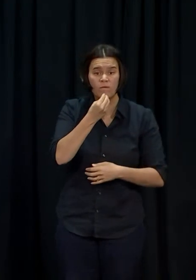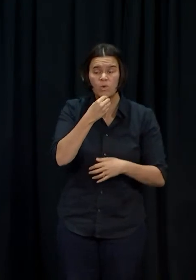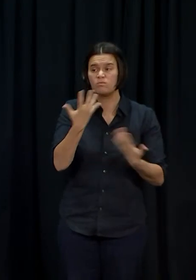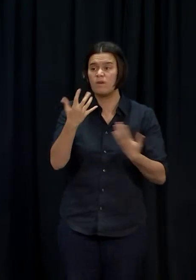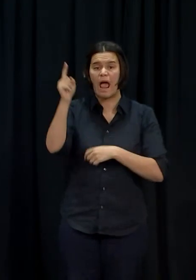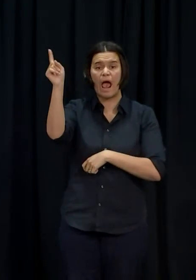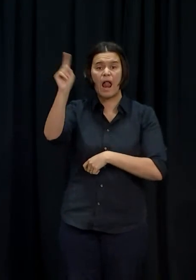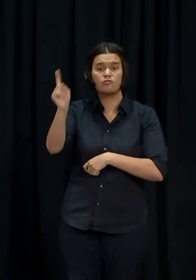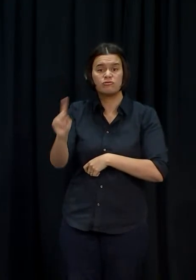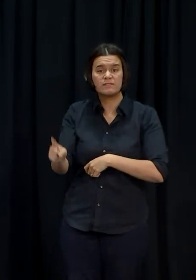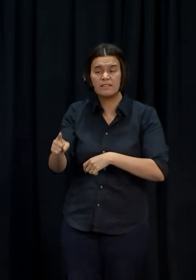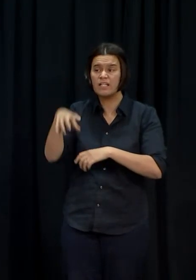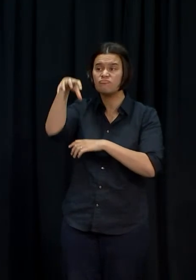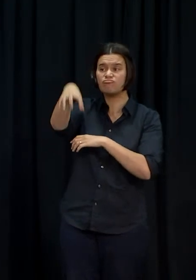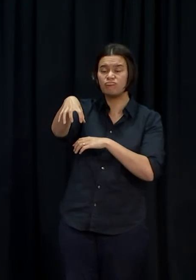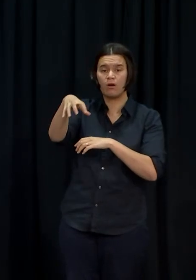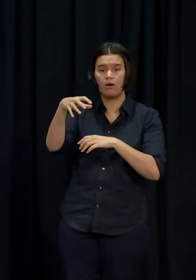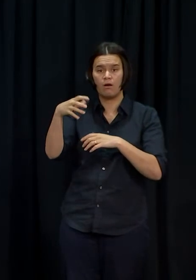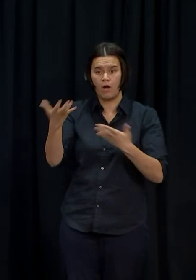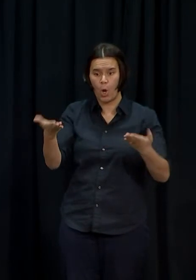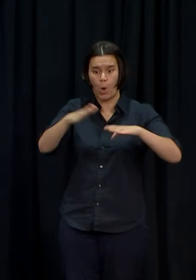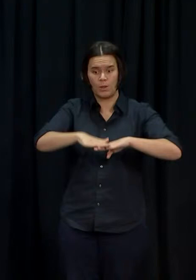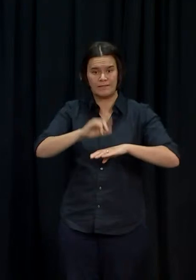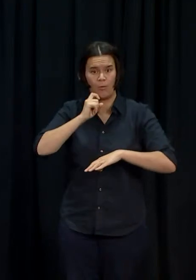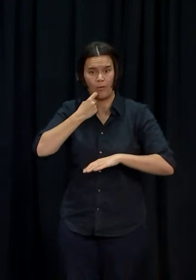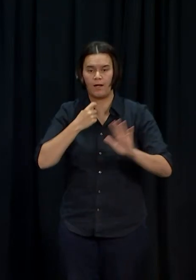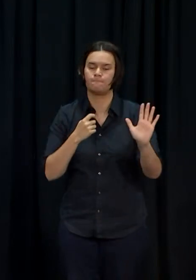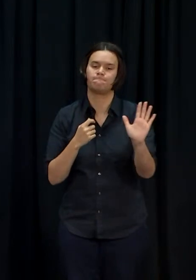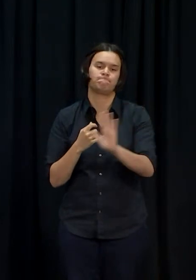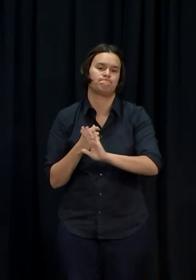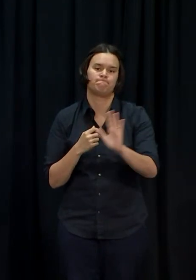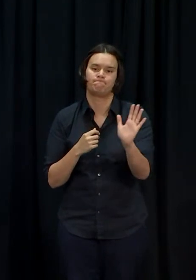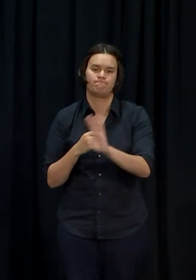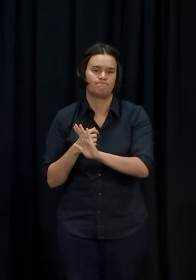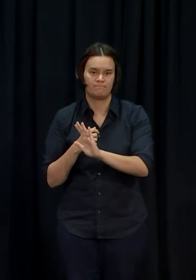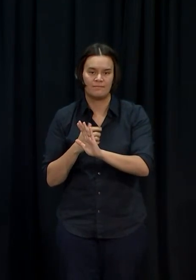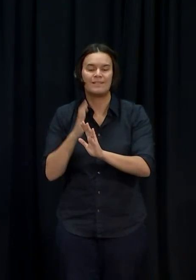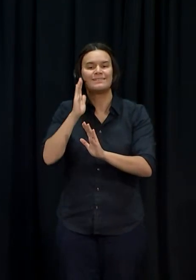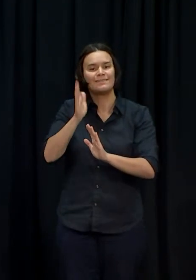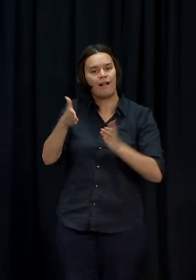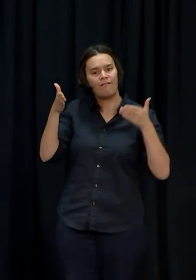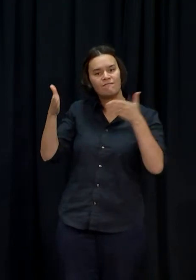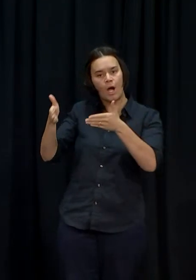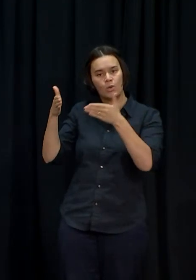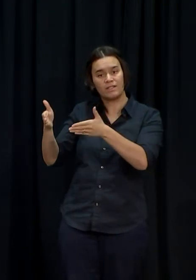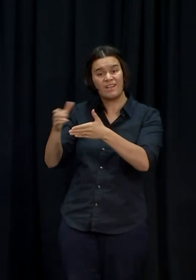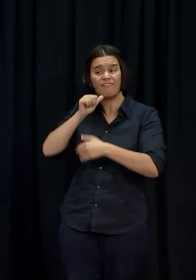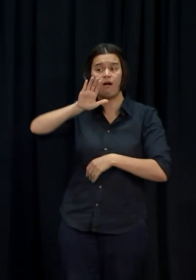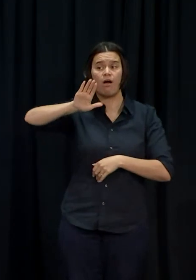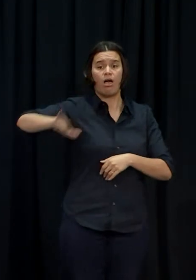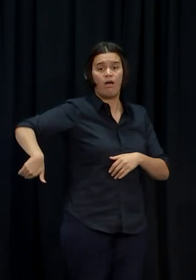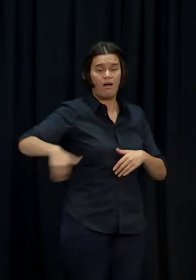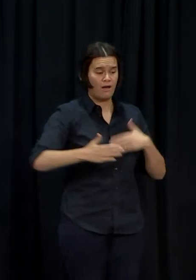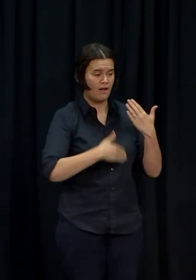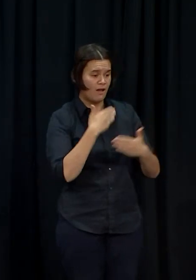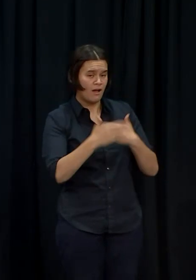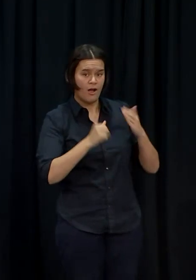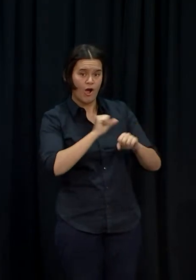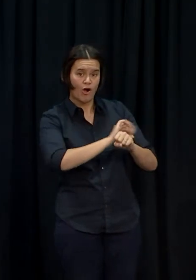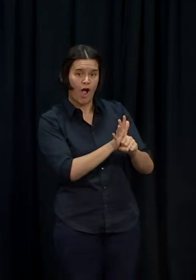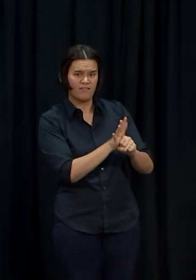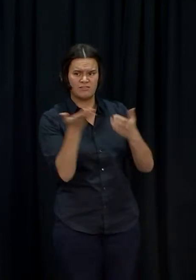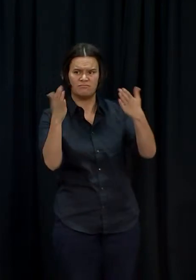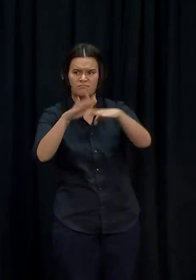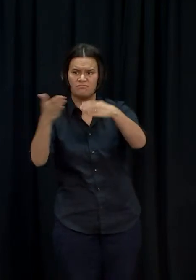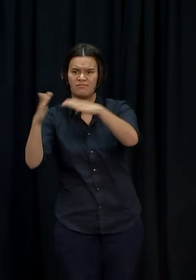It doesn't make sense to take action on one public health threat only to create another threat to our well-being. We are currently